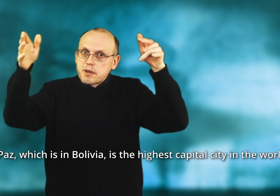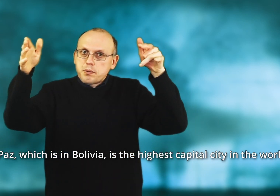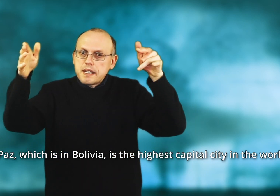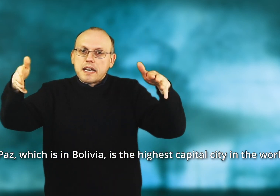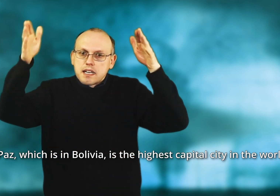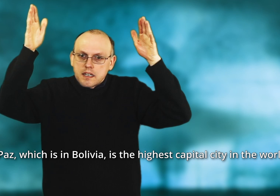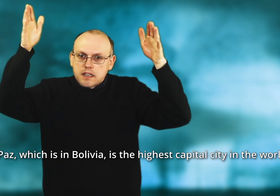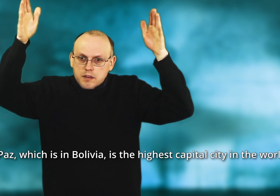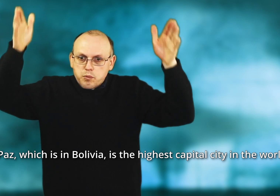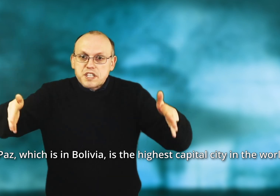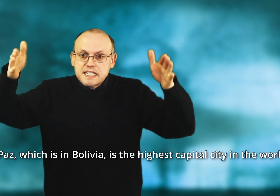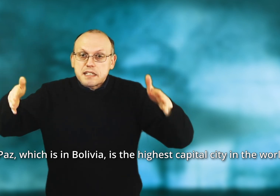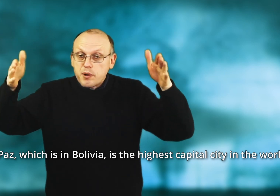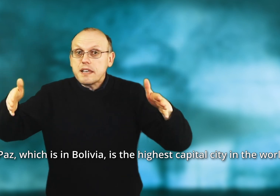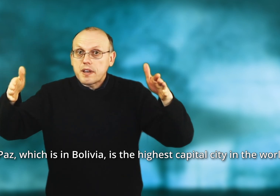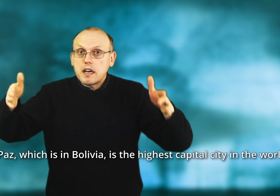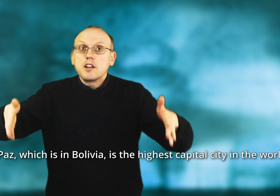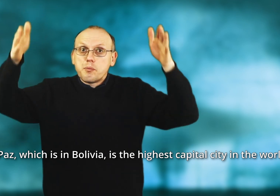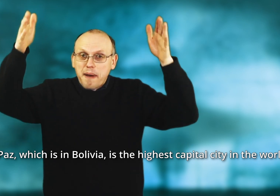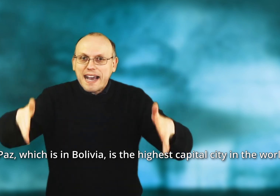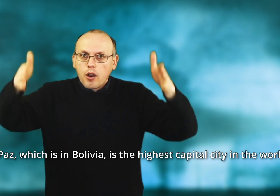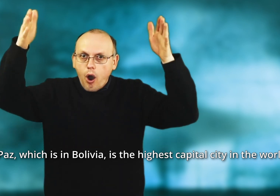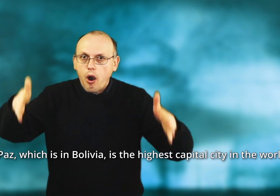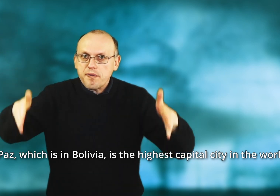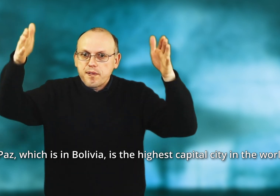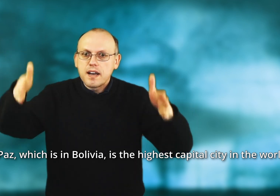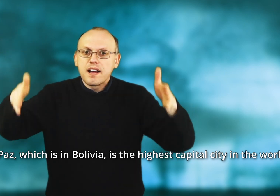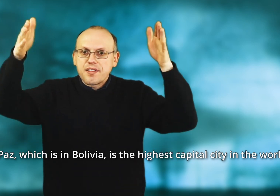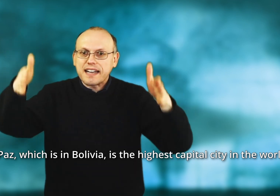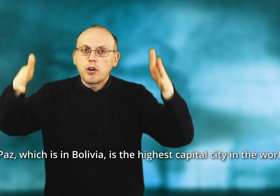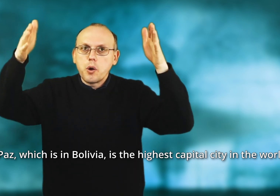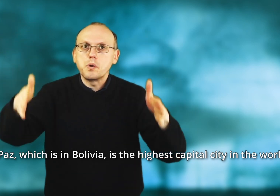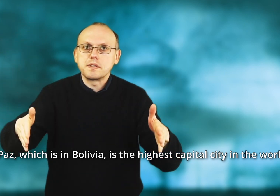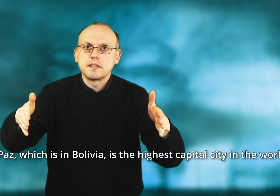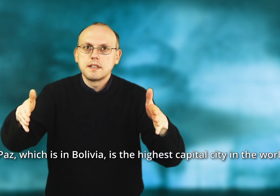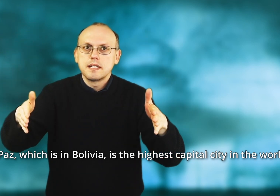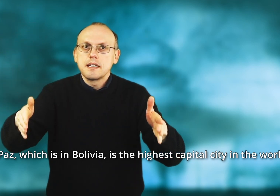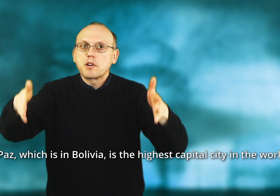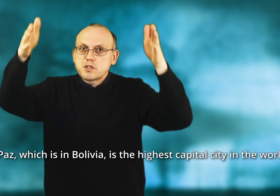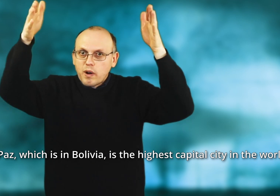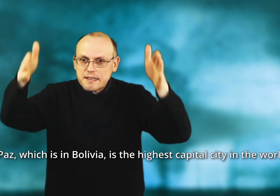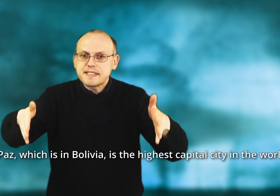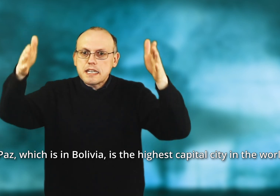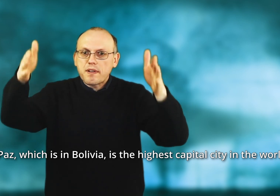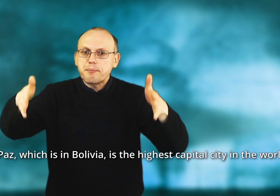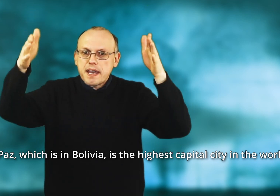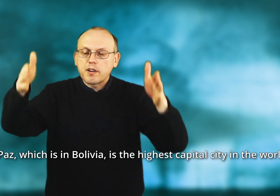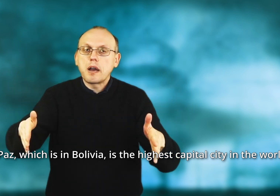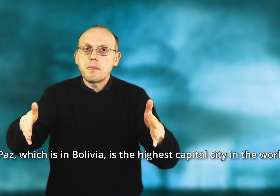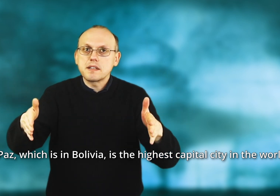between which is in Bolivia to mark off that clause. Because what I'm saying with that pair of commas